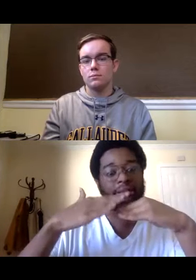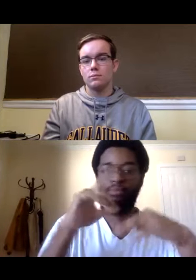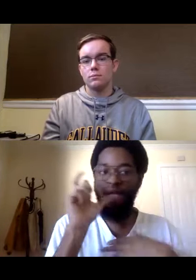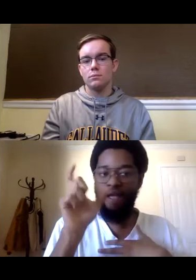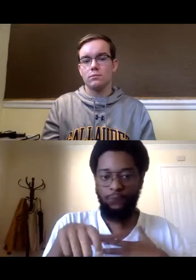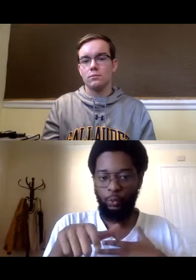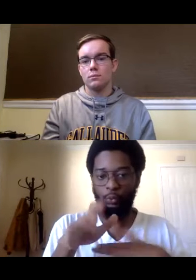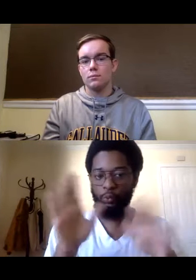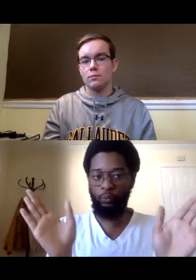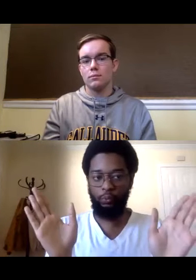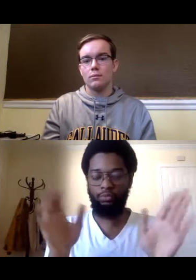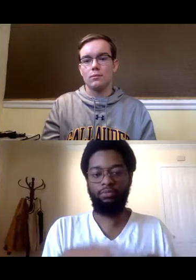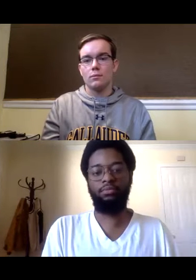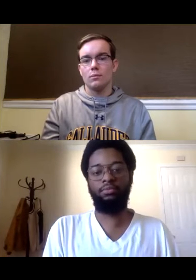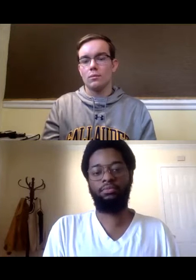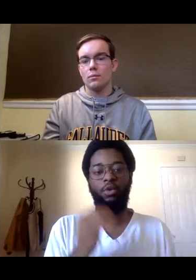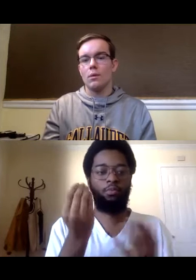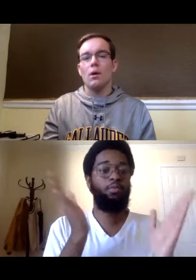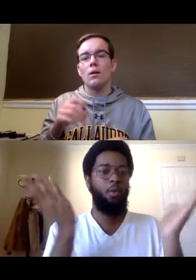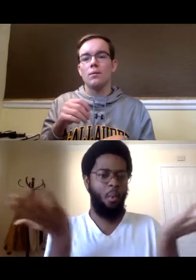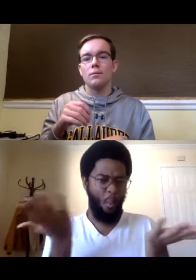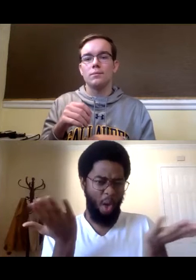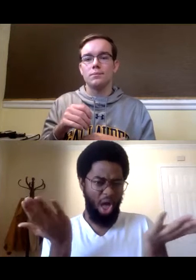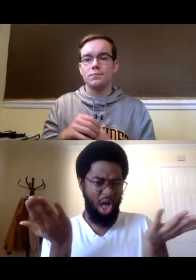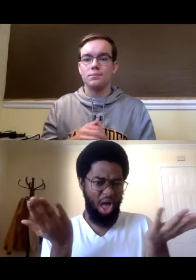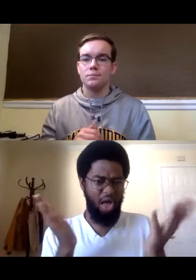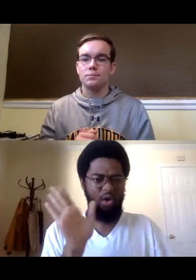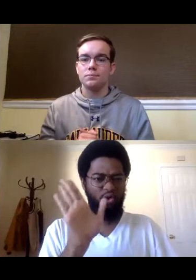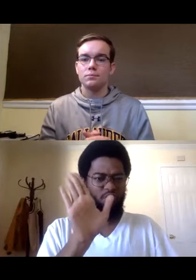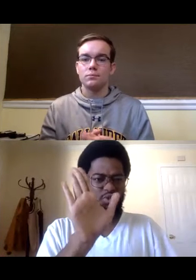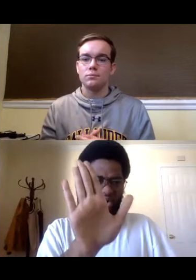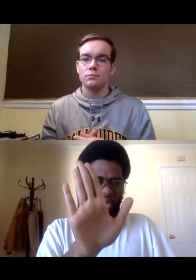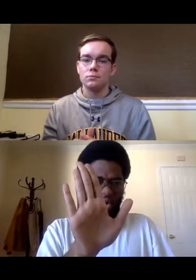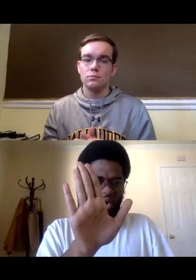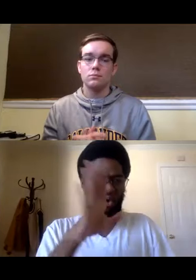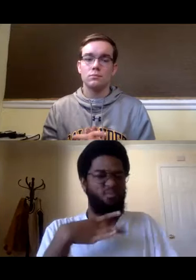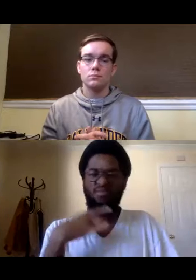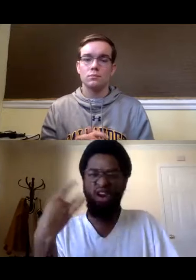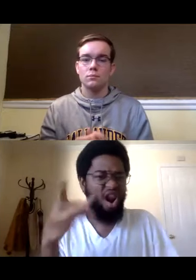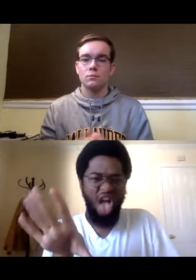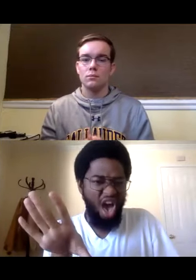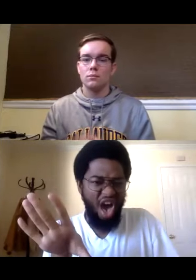and structure it that way. You don't have to say the minimum or anything, but you can just say, what is your